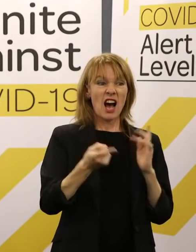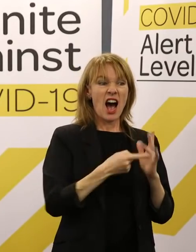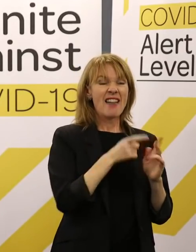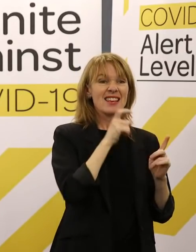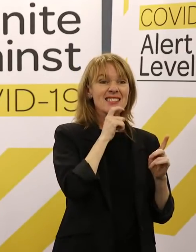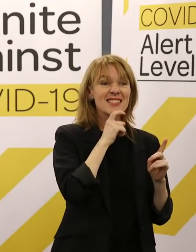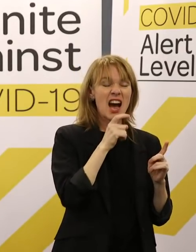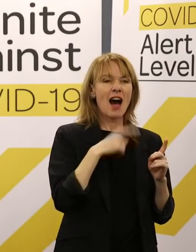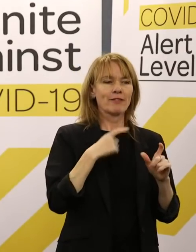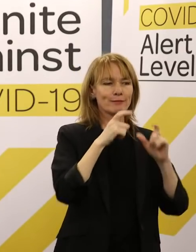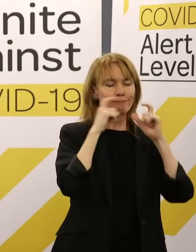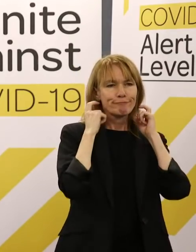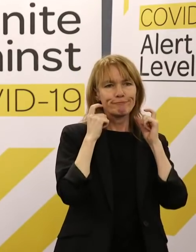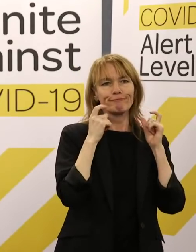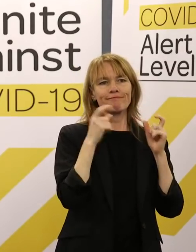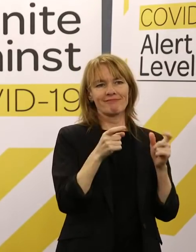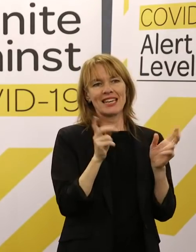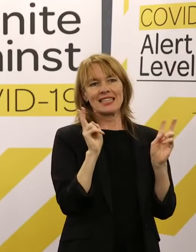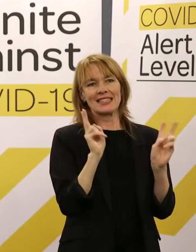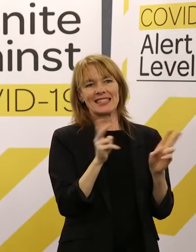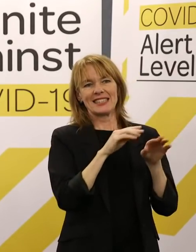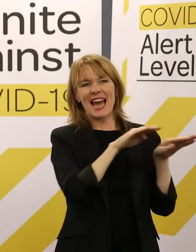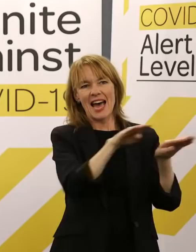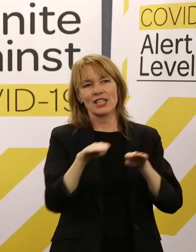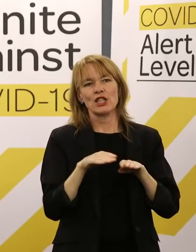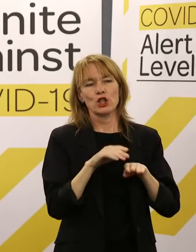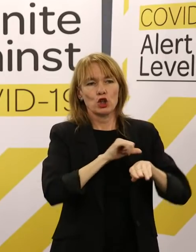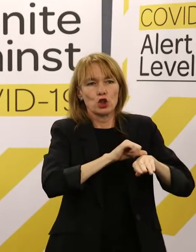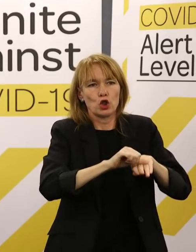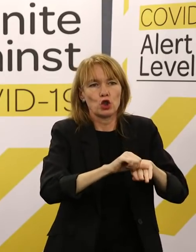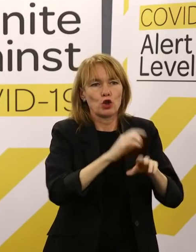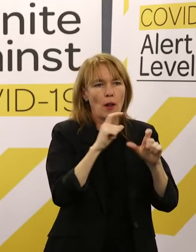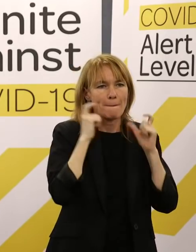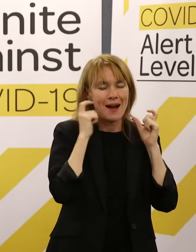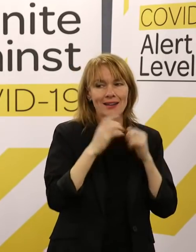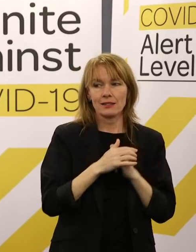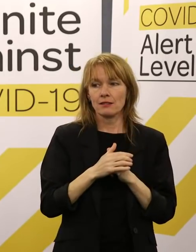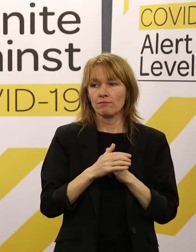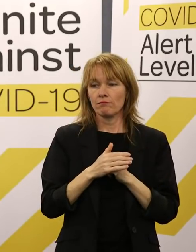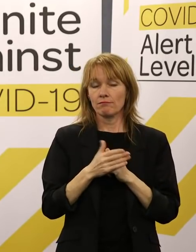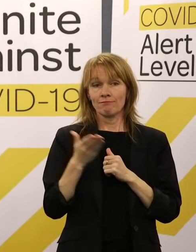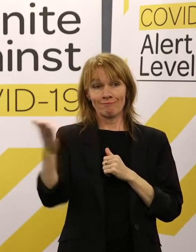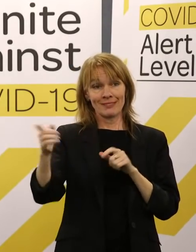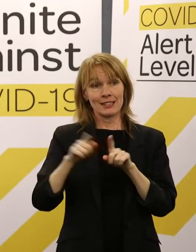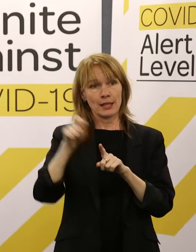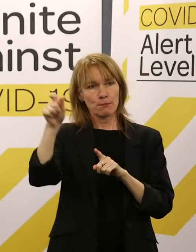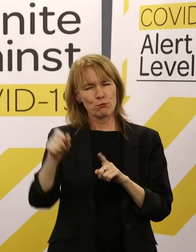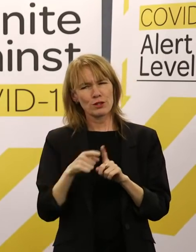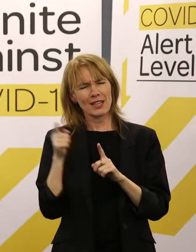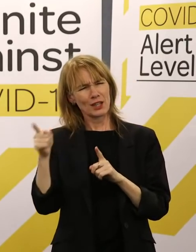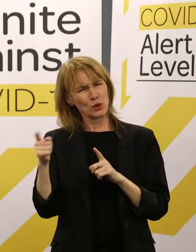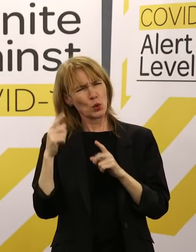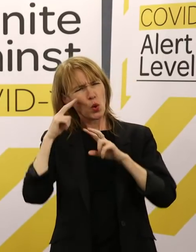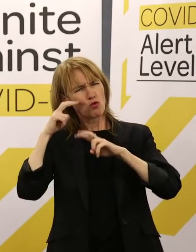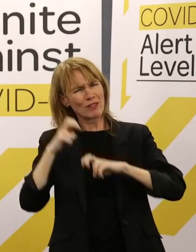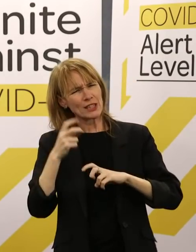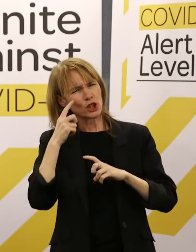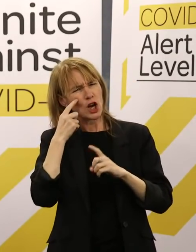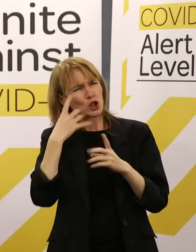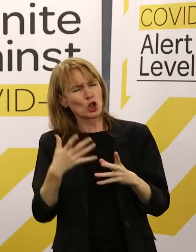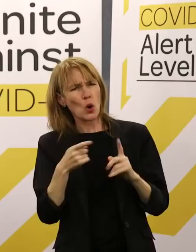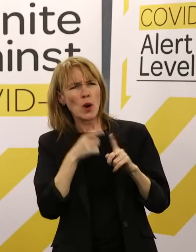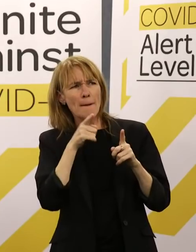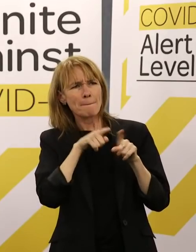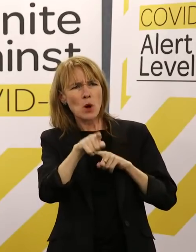mask. Do you have a sense of where people who are coming from overseas are picking up their COVID? Are they picking it up on the plane or before they